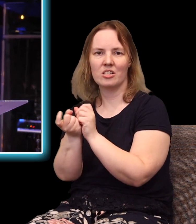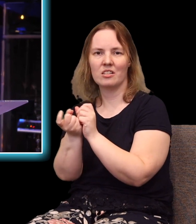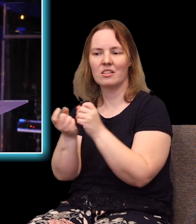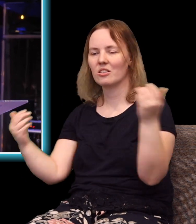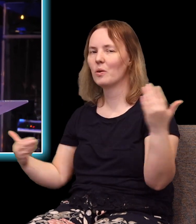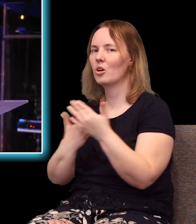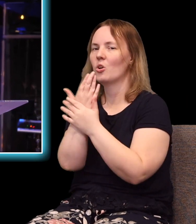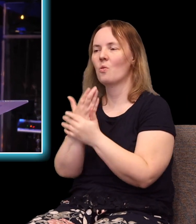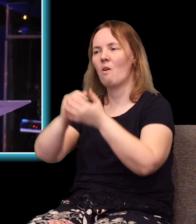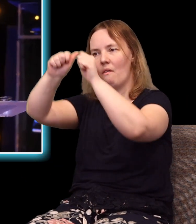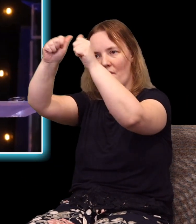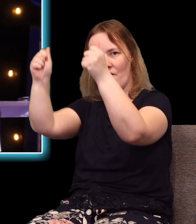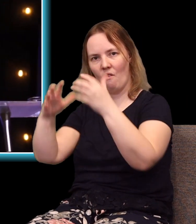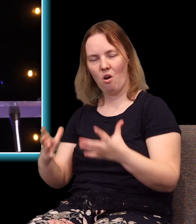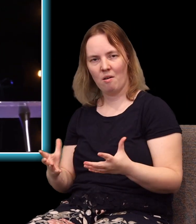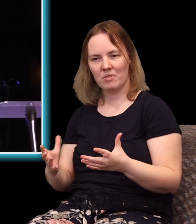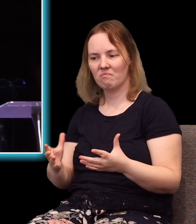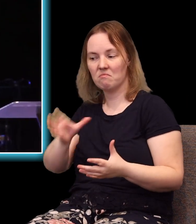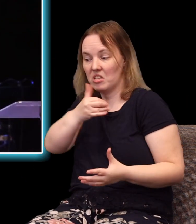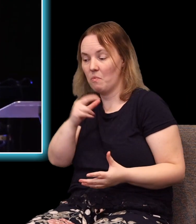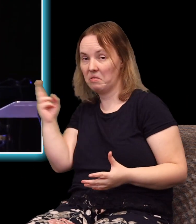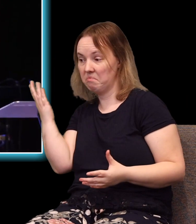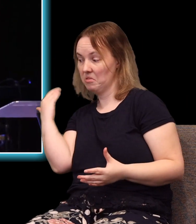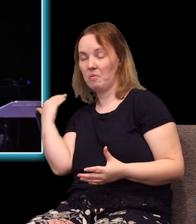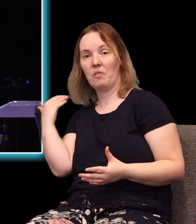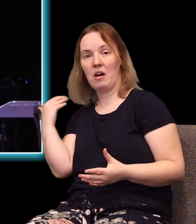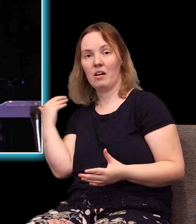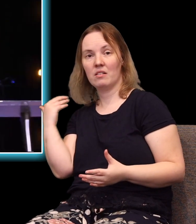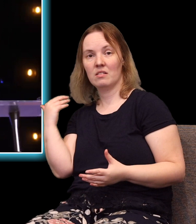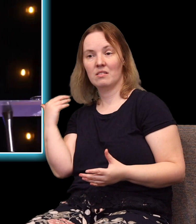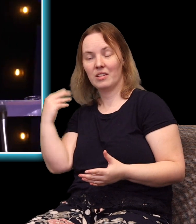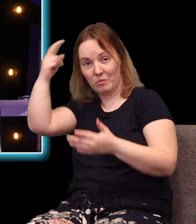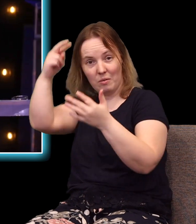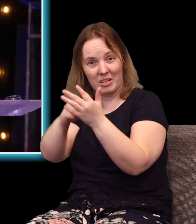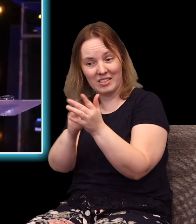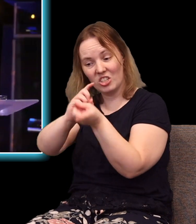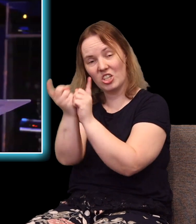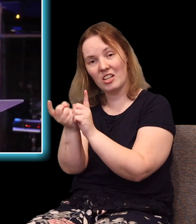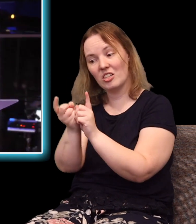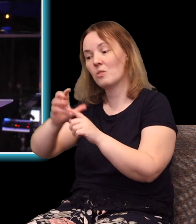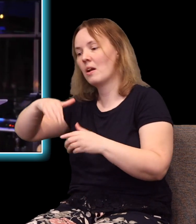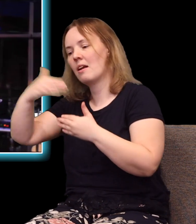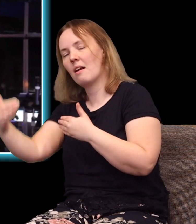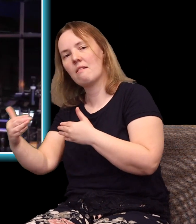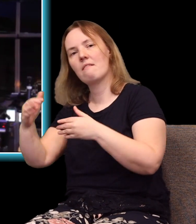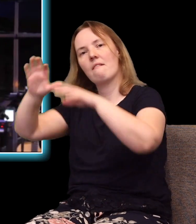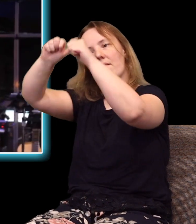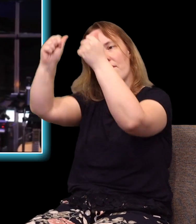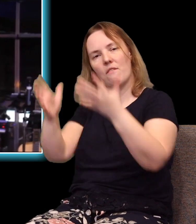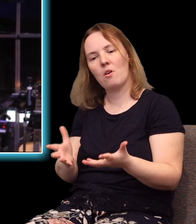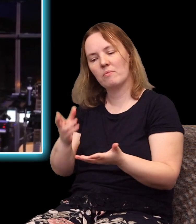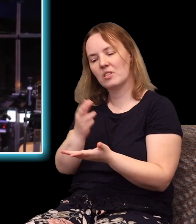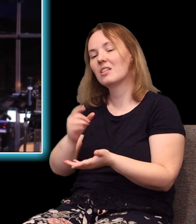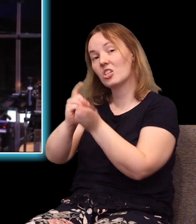has changed into a new form. It's not what it used to be. That's what metamorpho means. It means to change to another